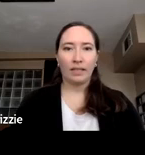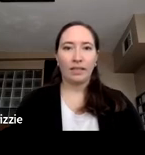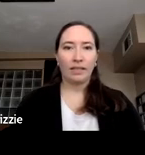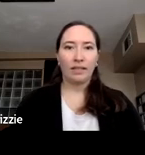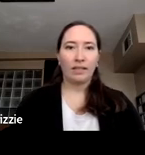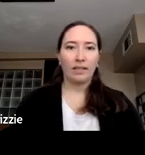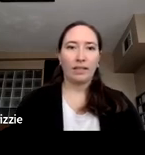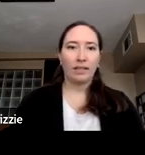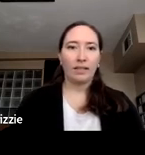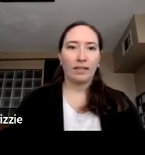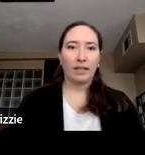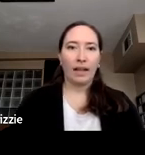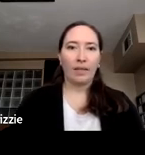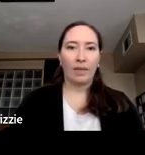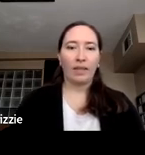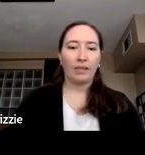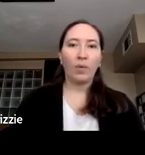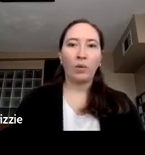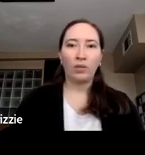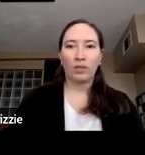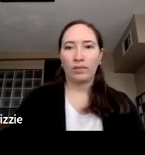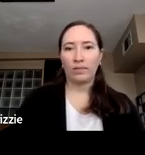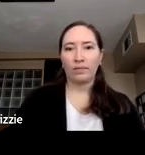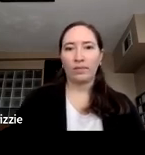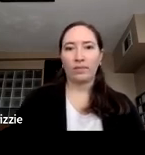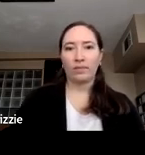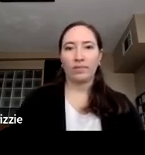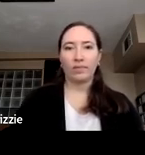size. I can make things bold.